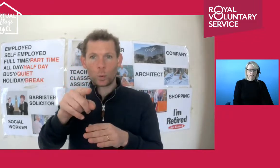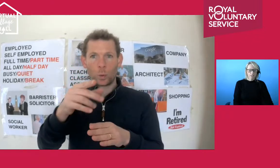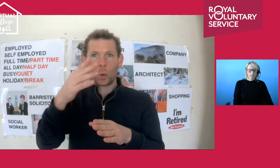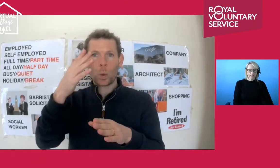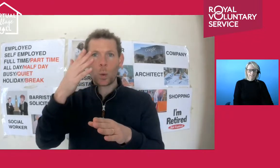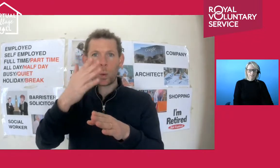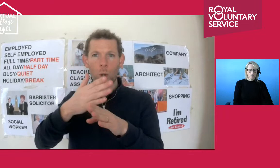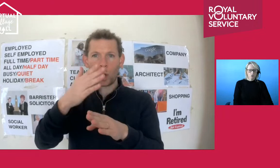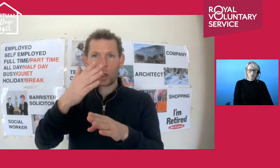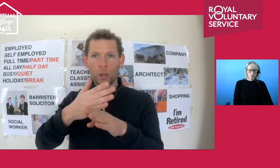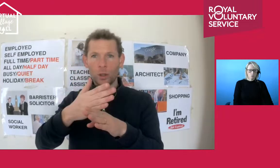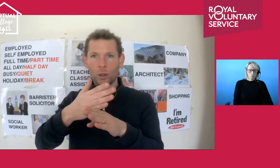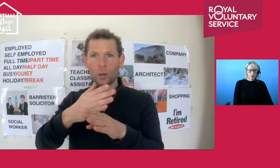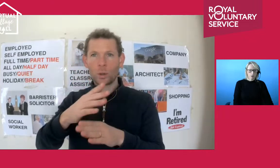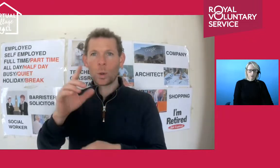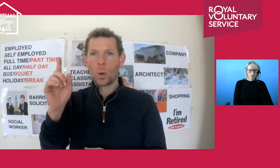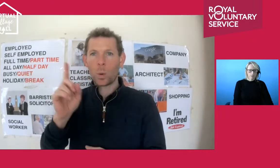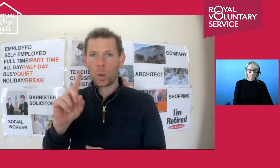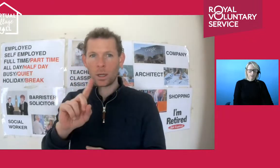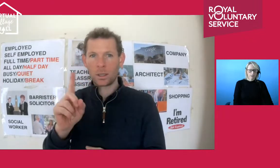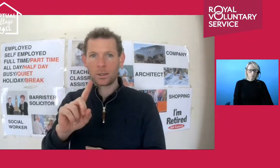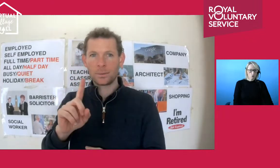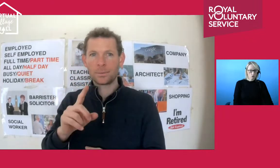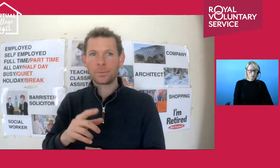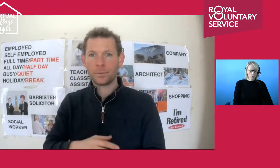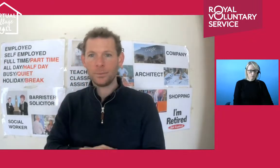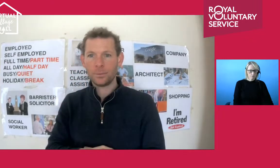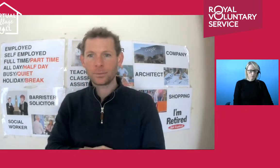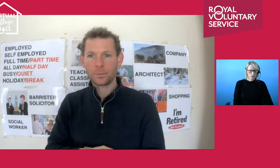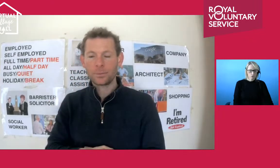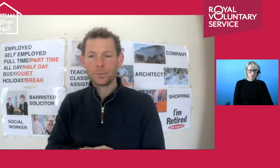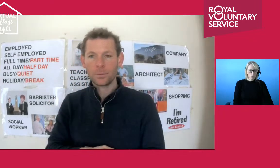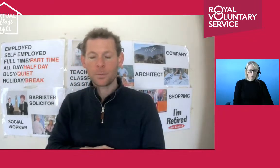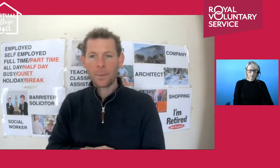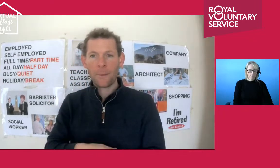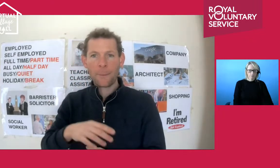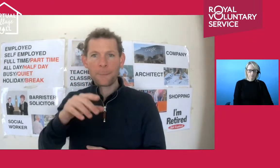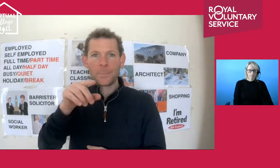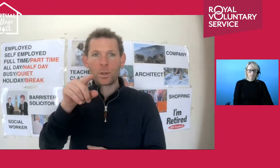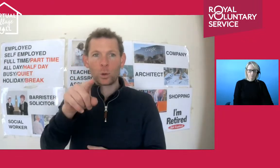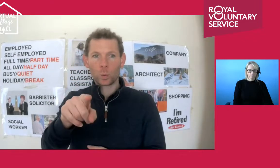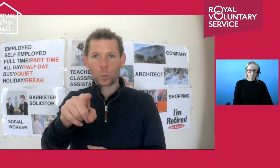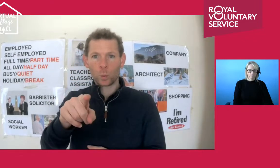The question is, you work what? What is your work?